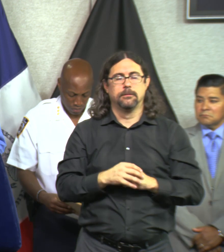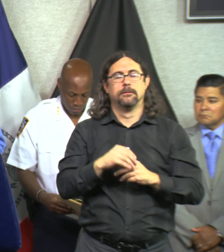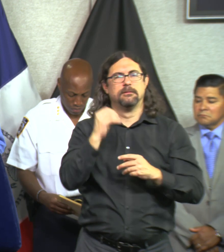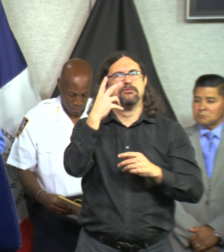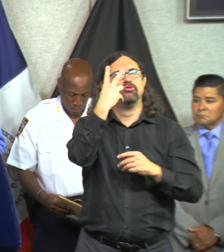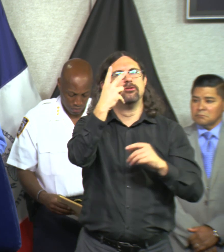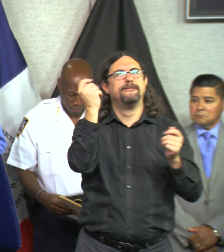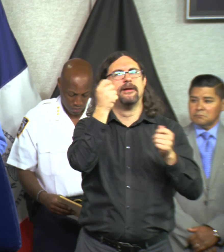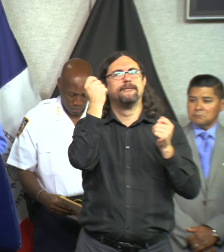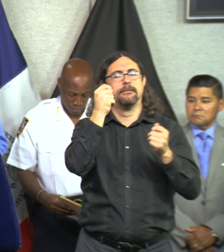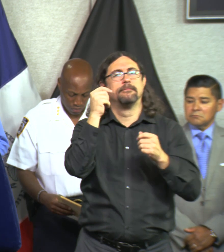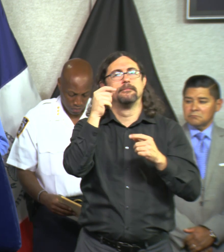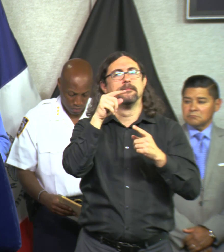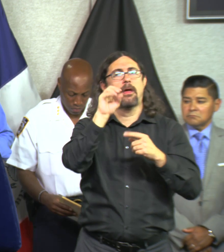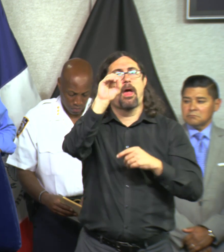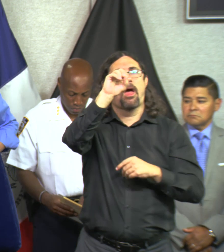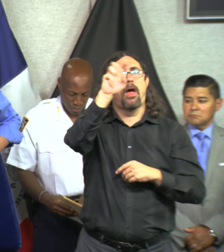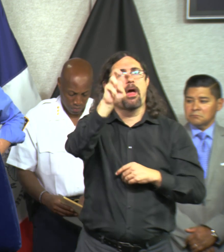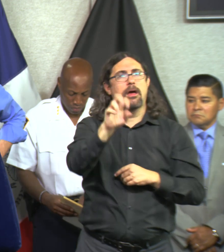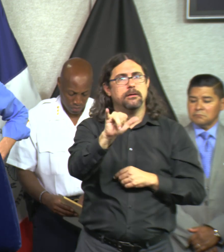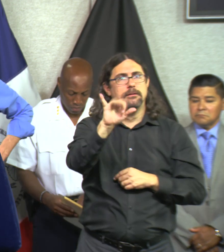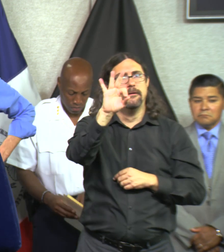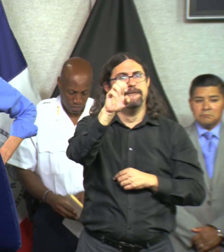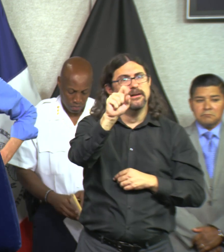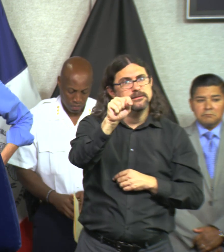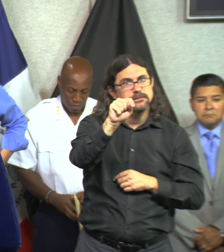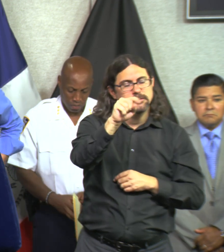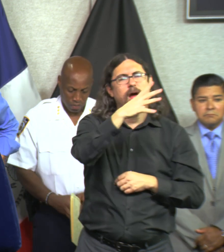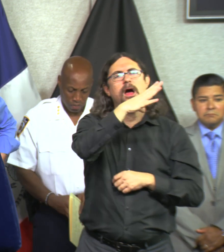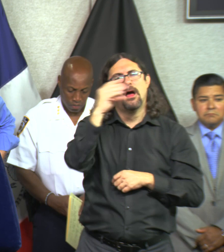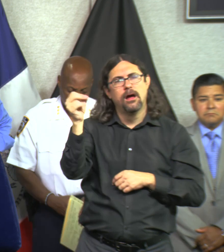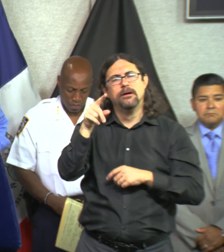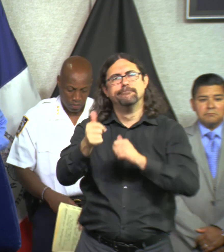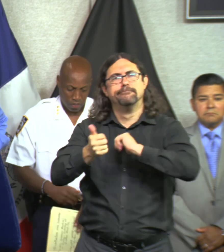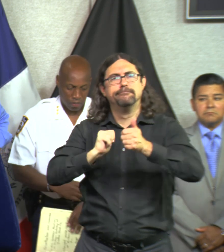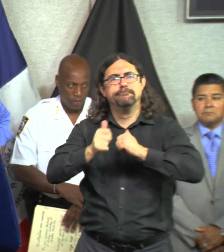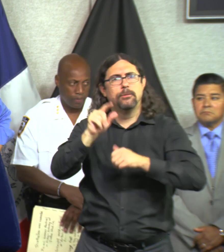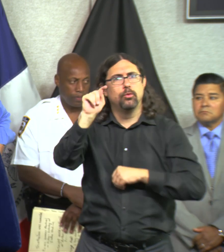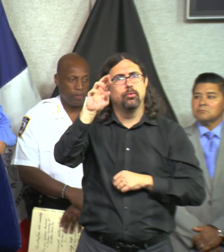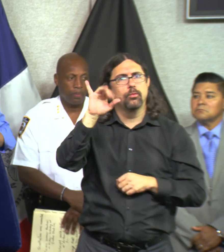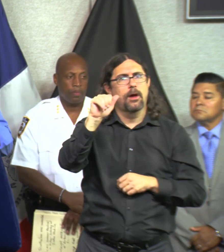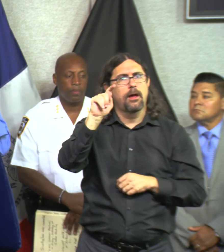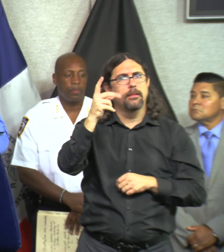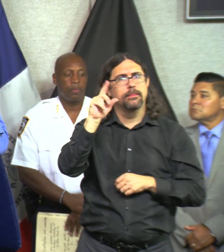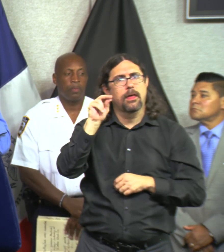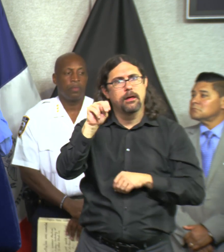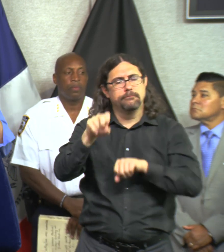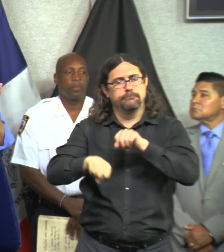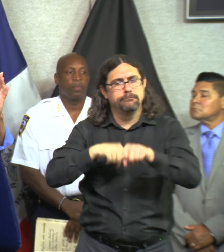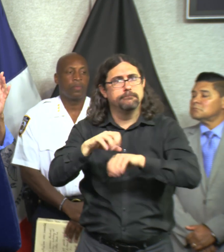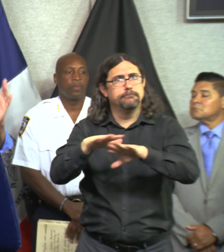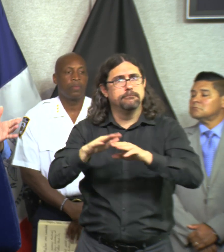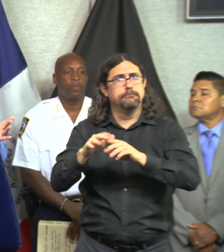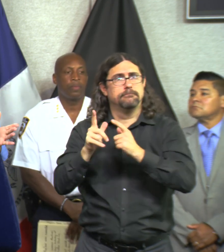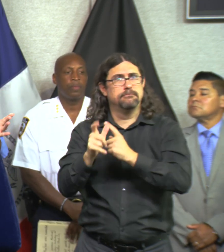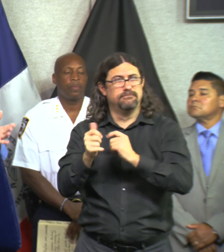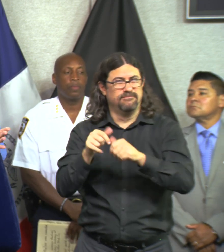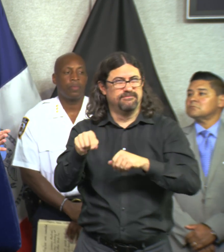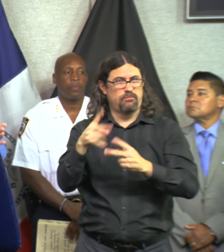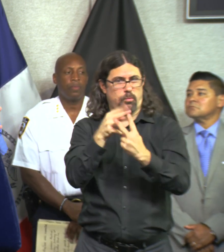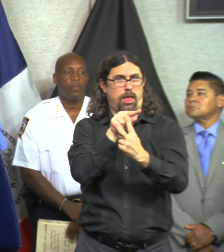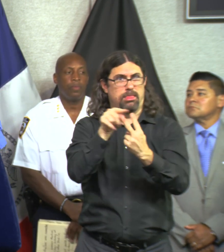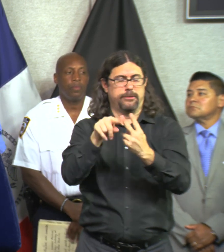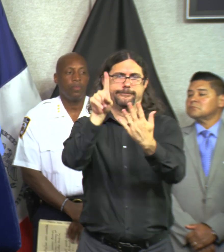In terms of other steps, using air conditioning, everyone using air conditioning, obviously that's where you want to